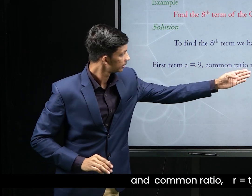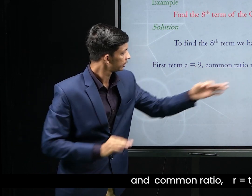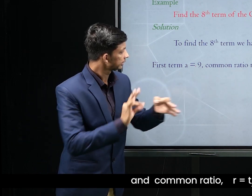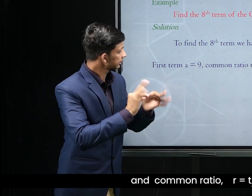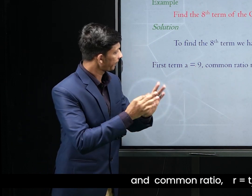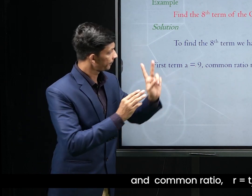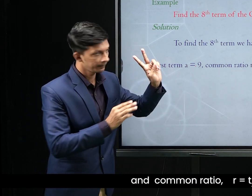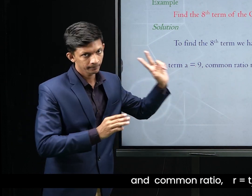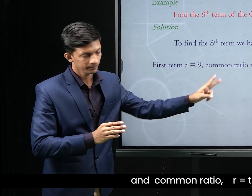that is 1 by 3.